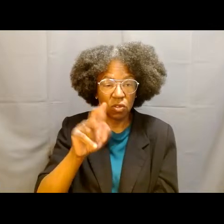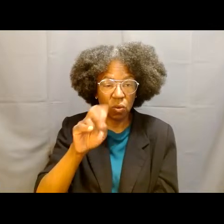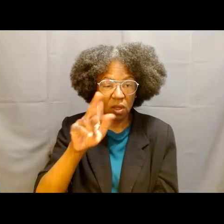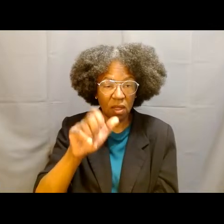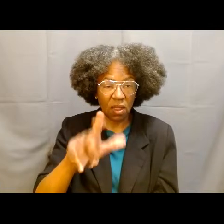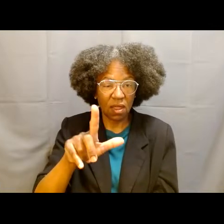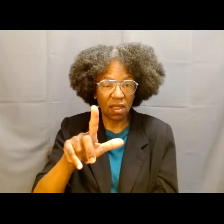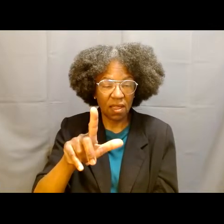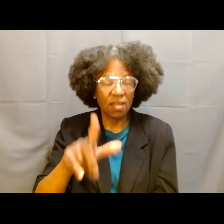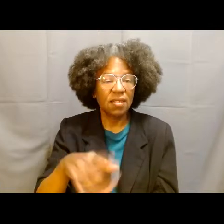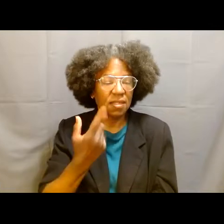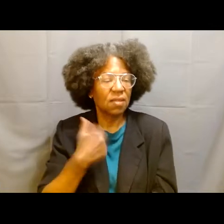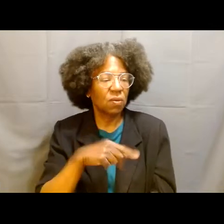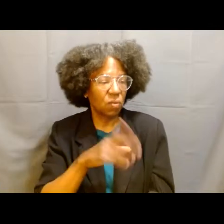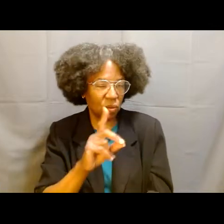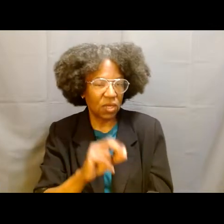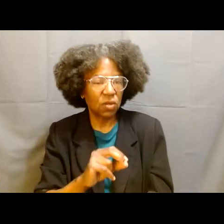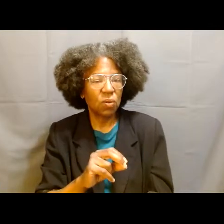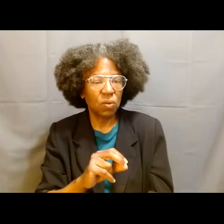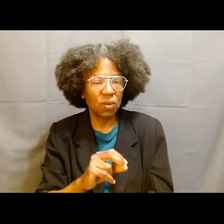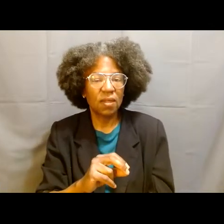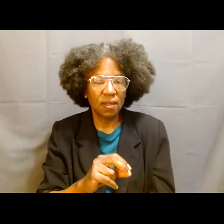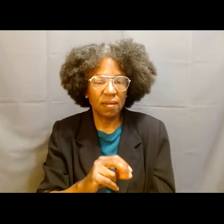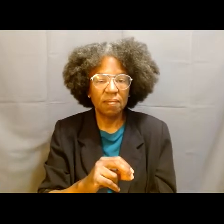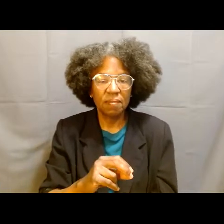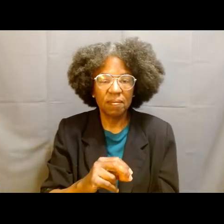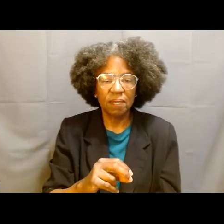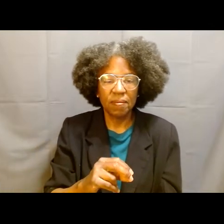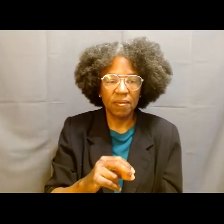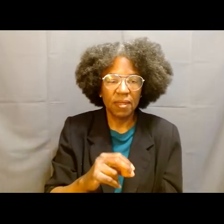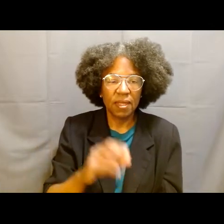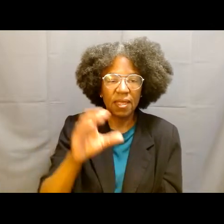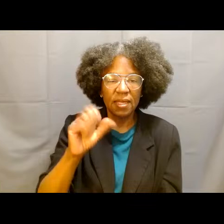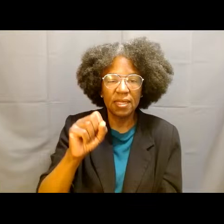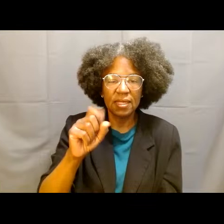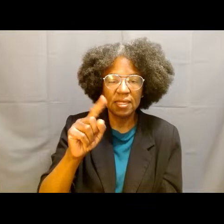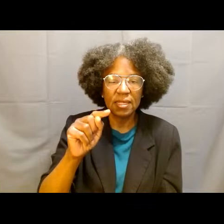I will start. I will promote Bastiva Raviv.